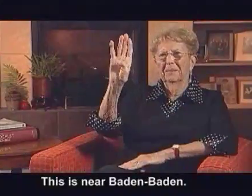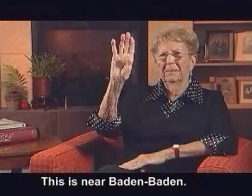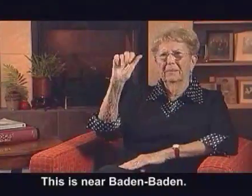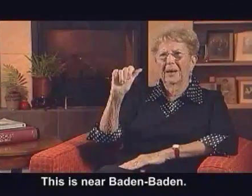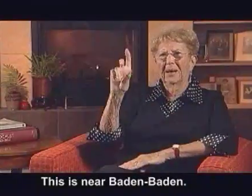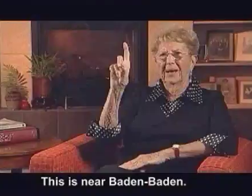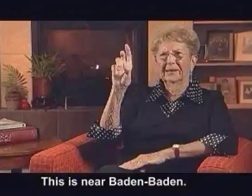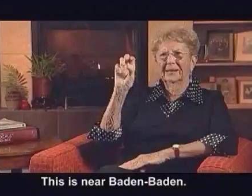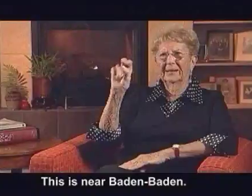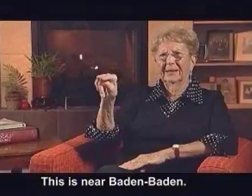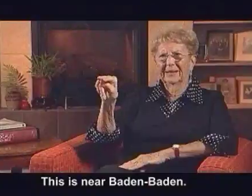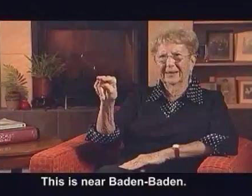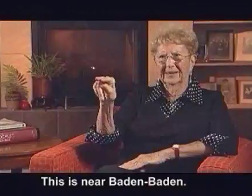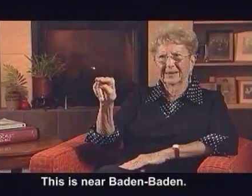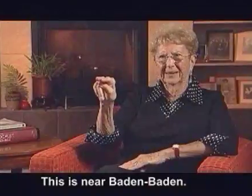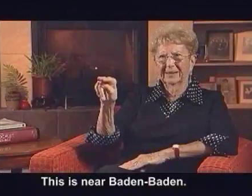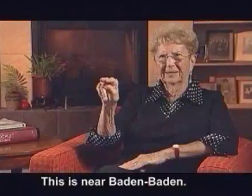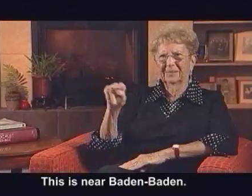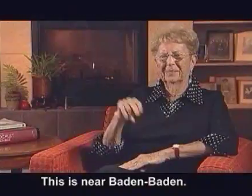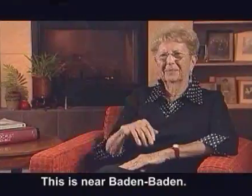This is near Baden-Baden.